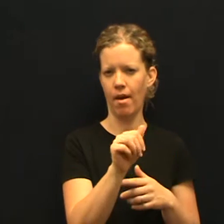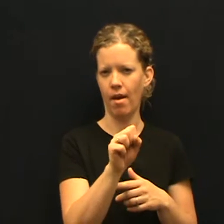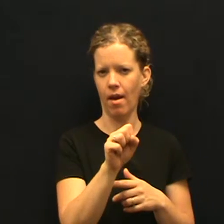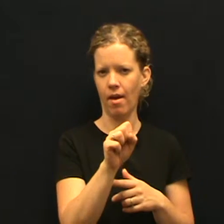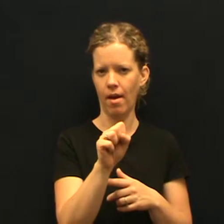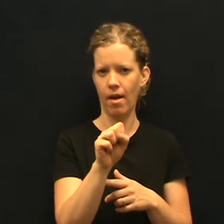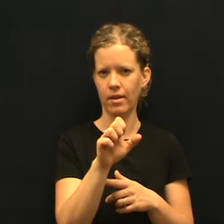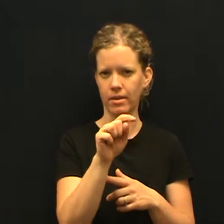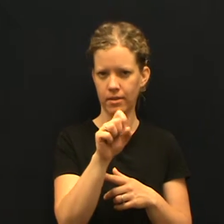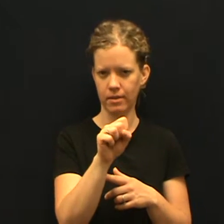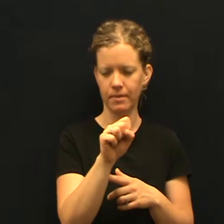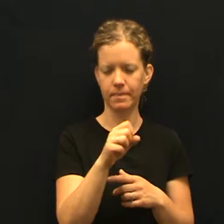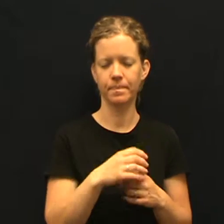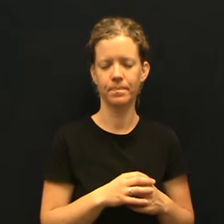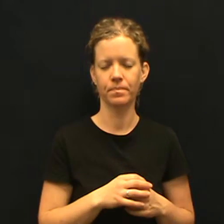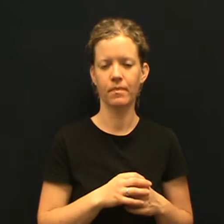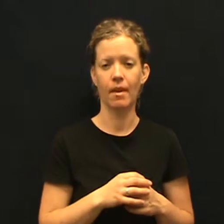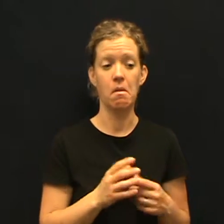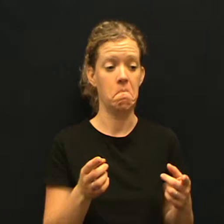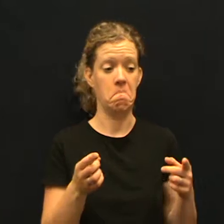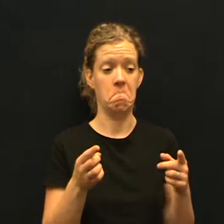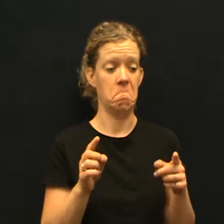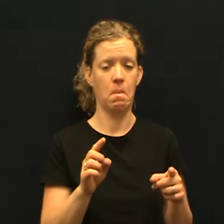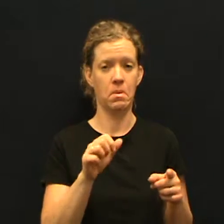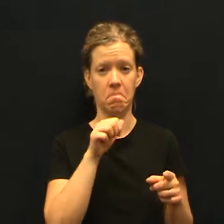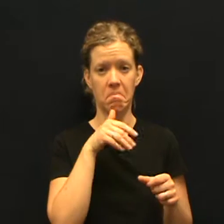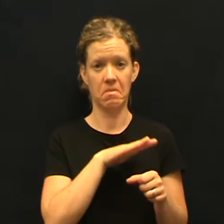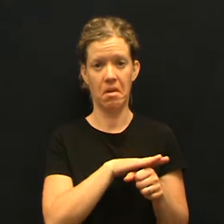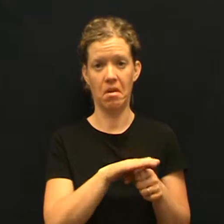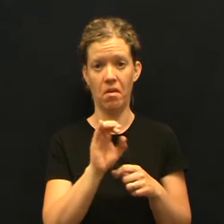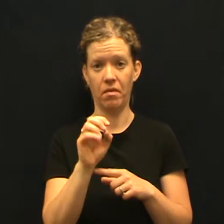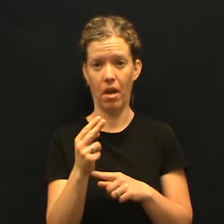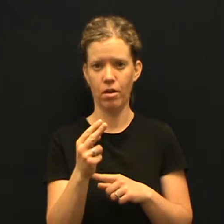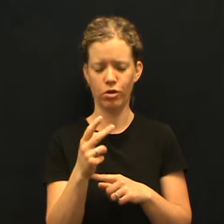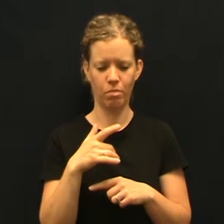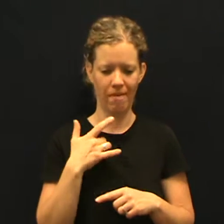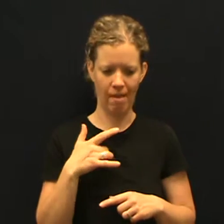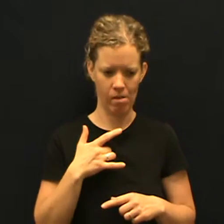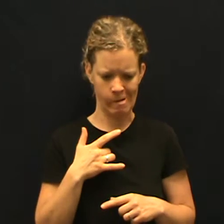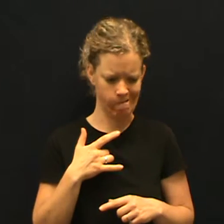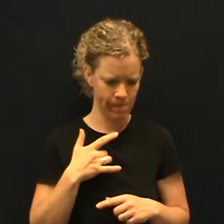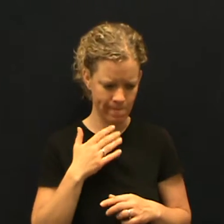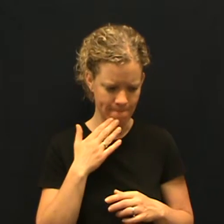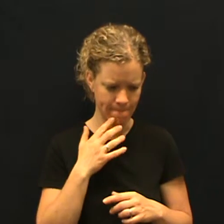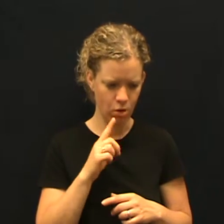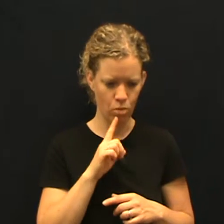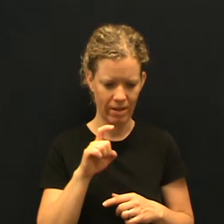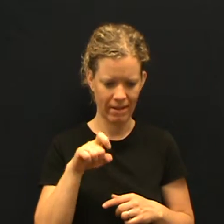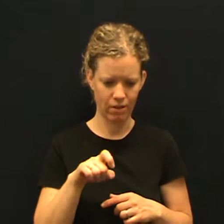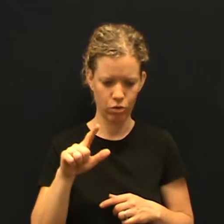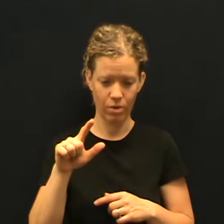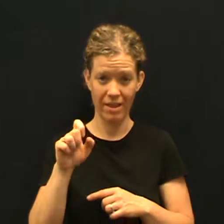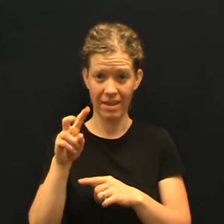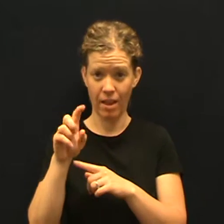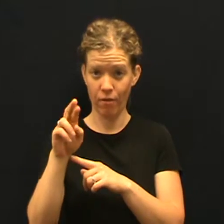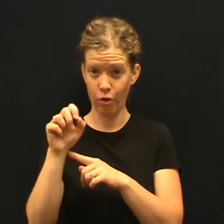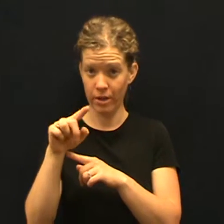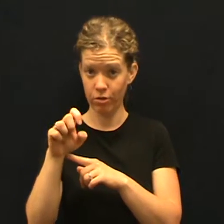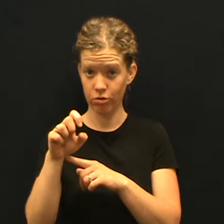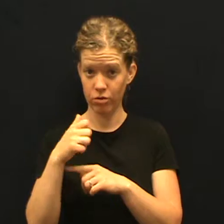And we can look at, if we don't have enough cash, if we feel like we need to further leverage ourselves, we can either do that through debt